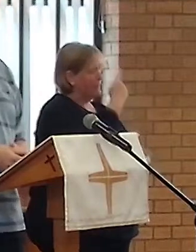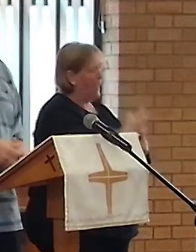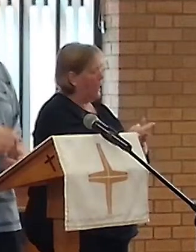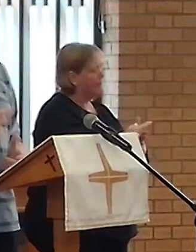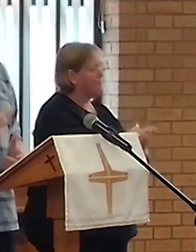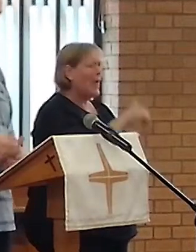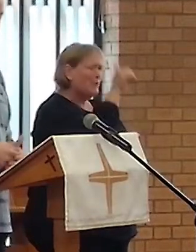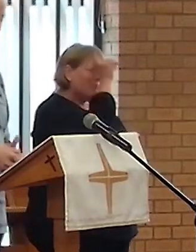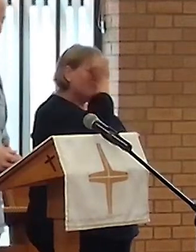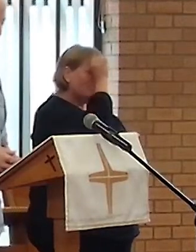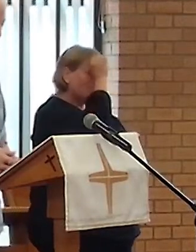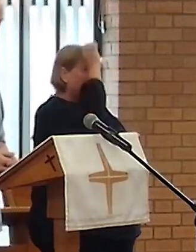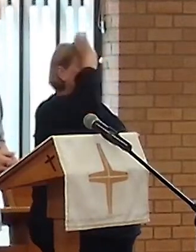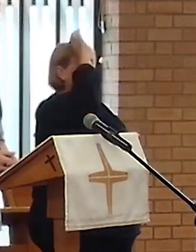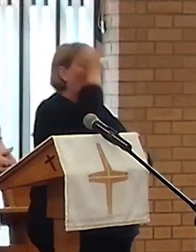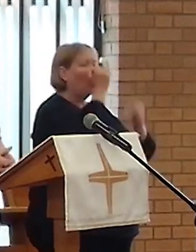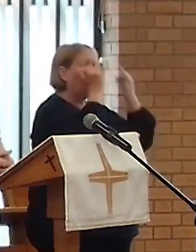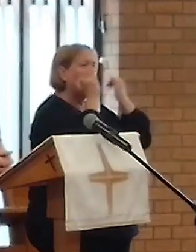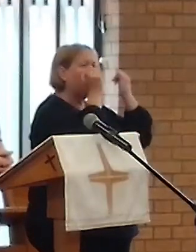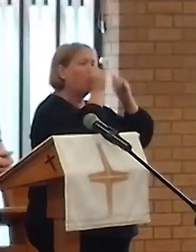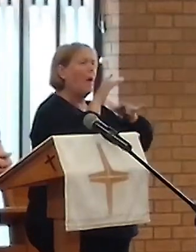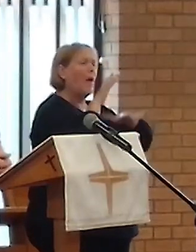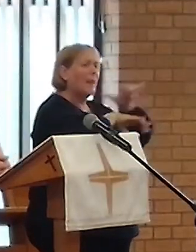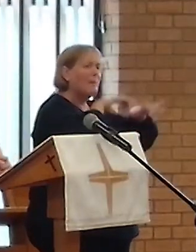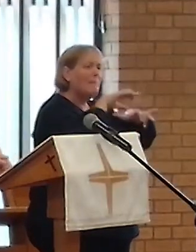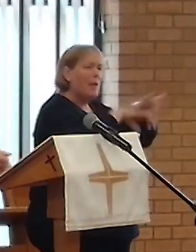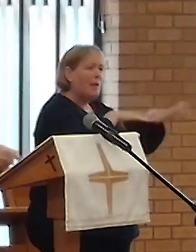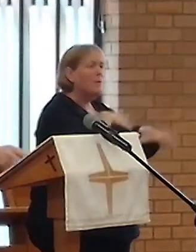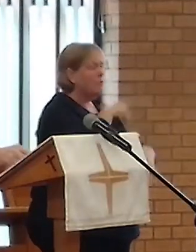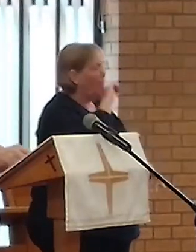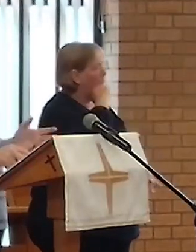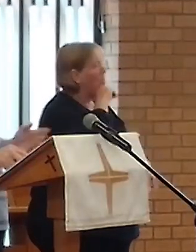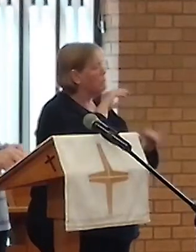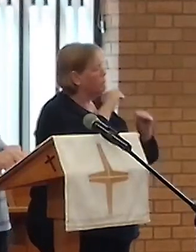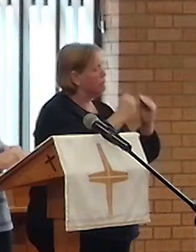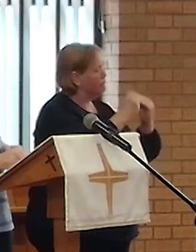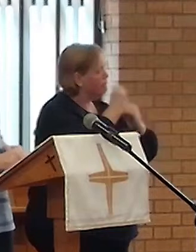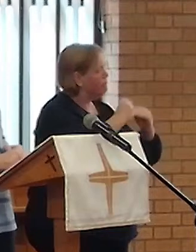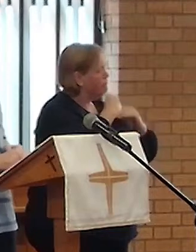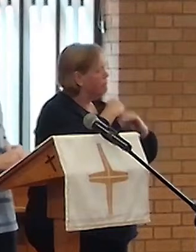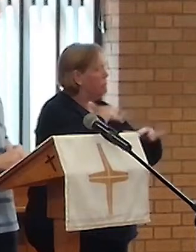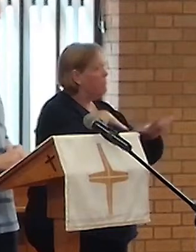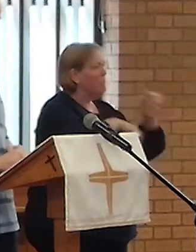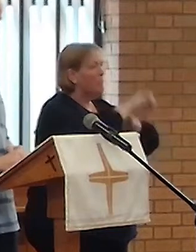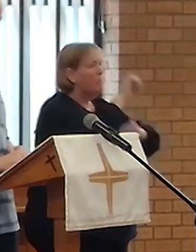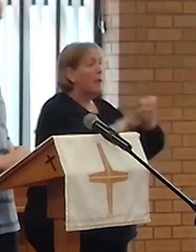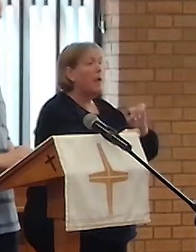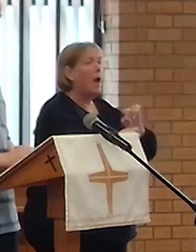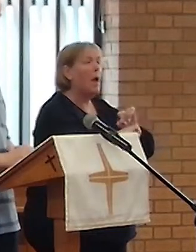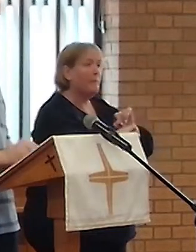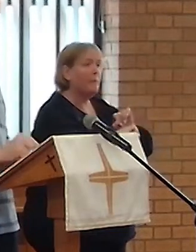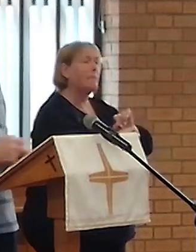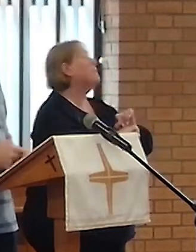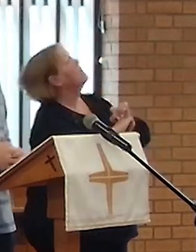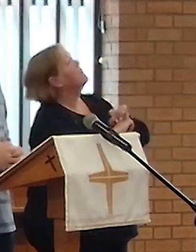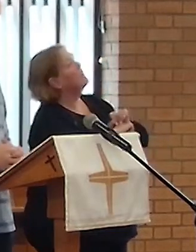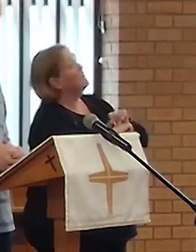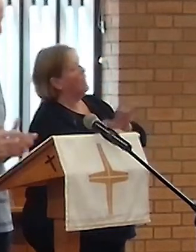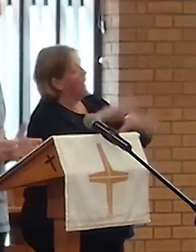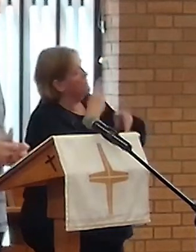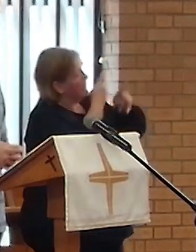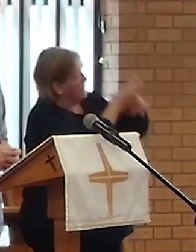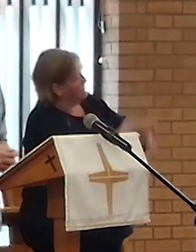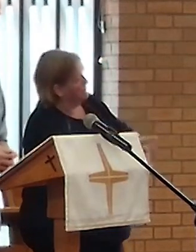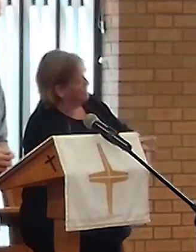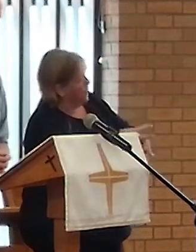by training to become a gamekeeper himself. On his release, the head gamekeeper takes pity on him and gives